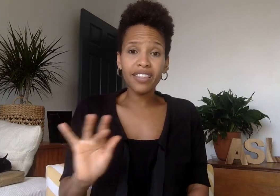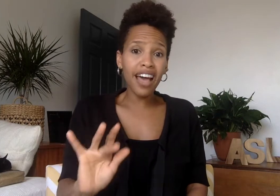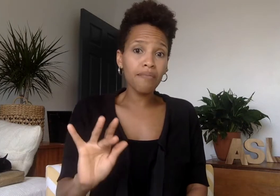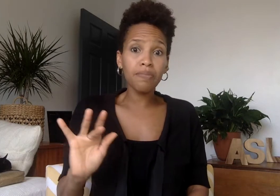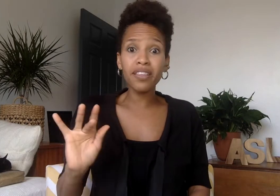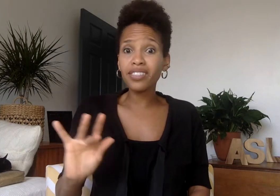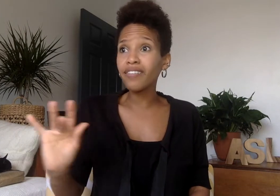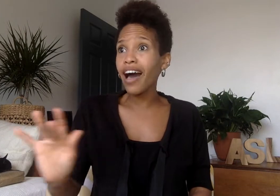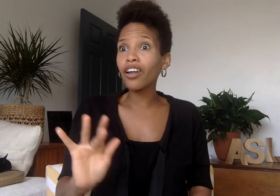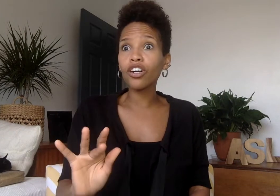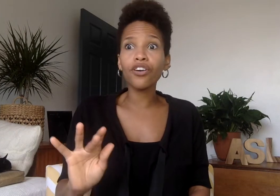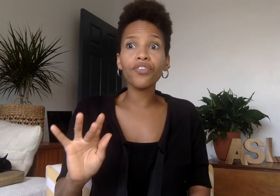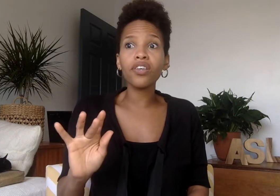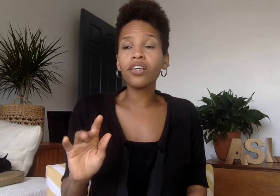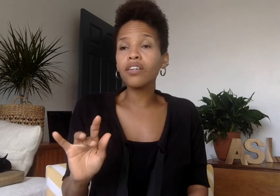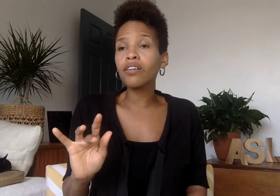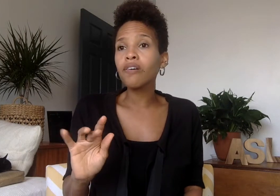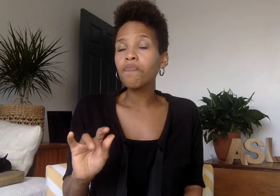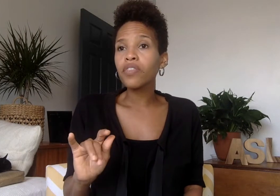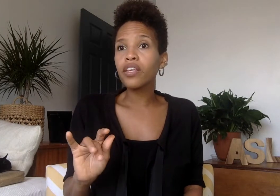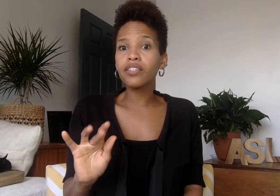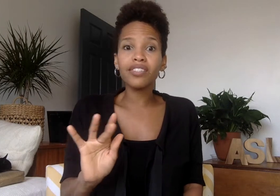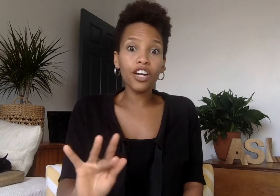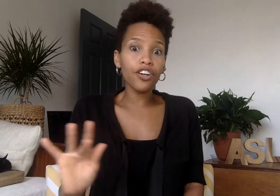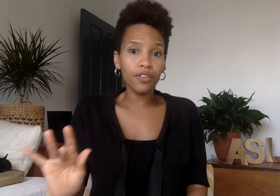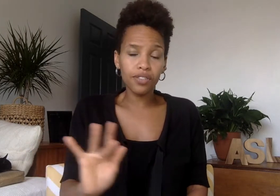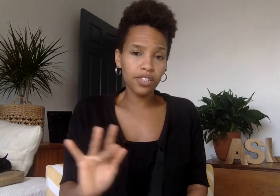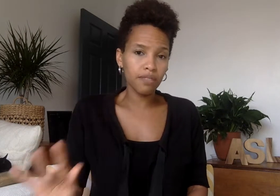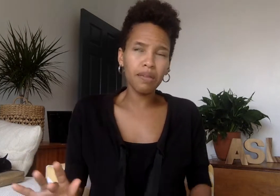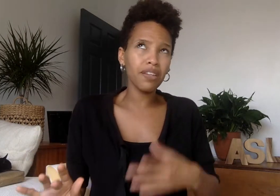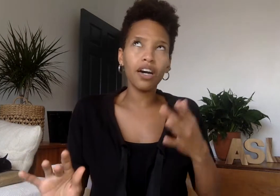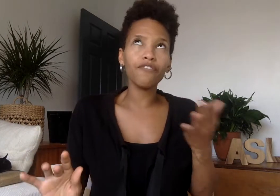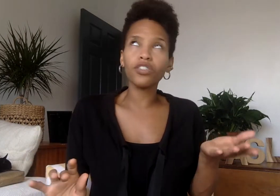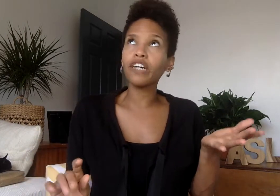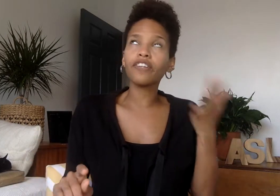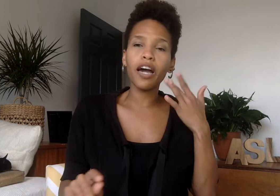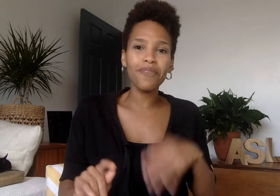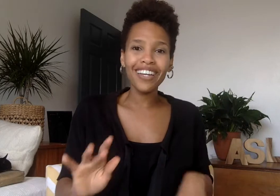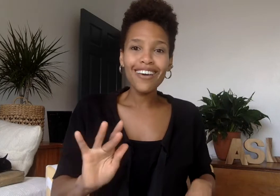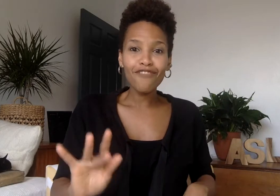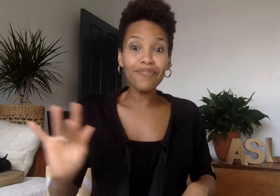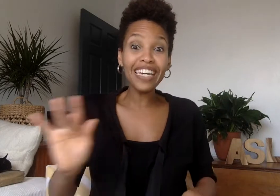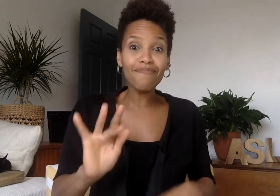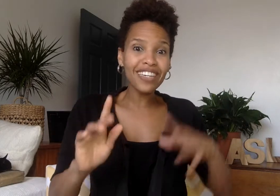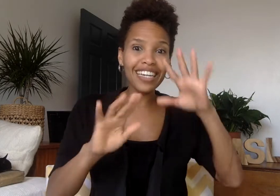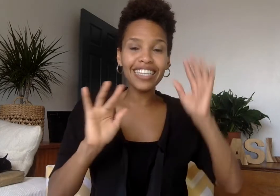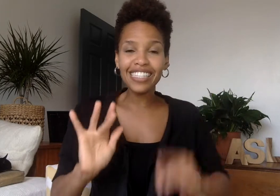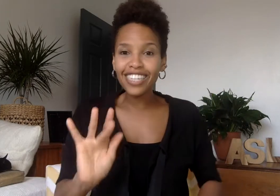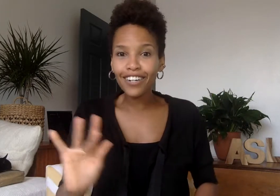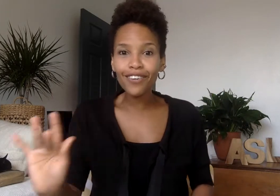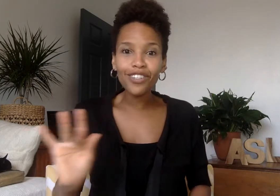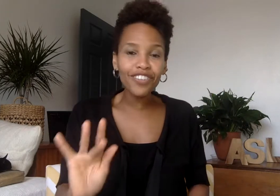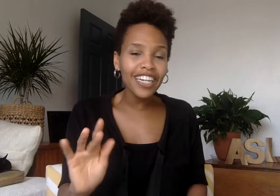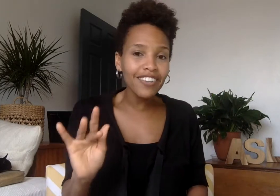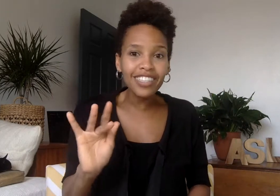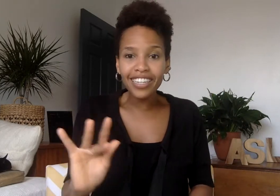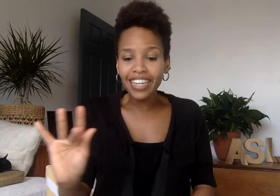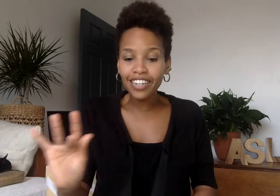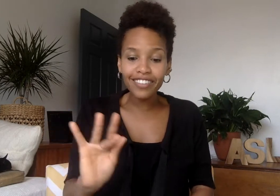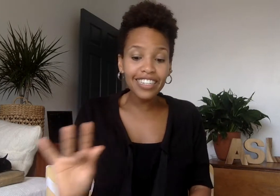that. Maybe this and that are the stereo system. Maybe not for a deaf guy, but for me, I'm thinking the stereo's over here. He's clicking here and